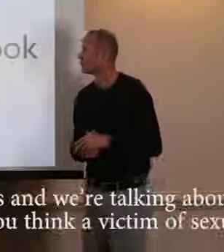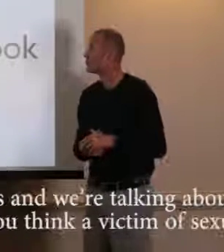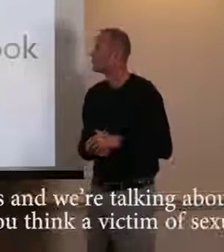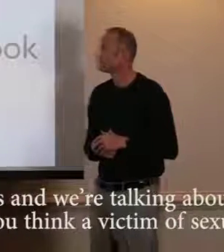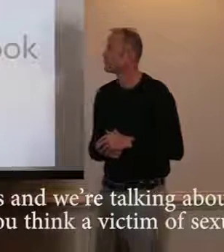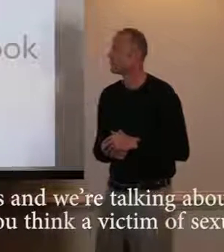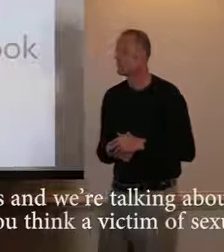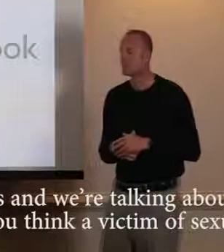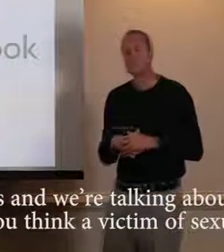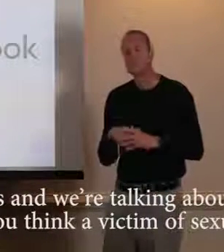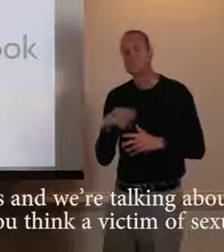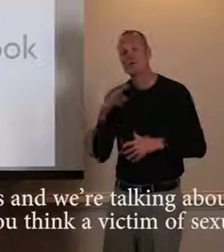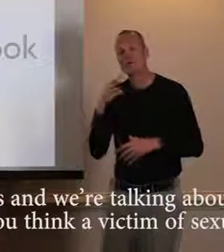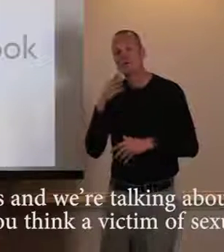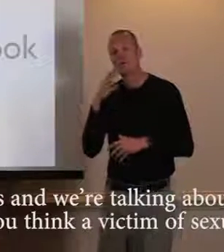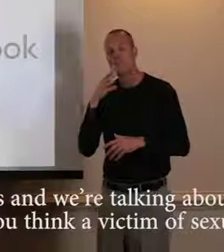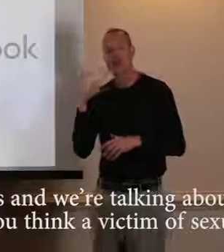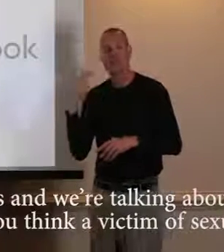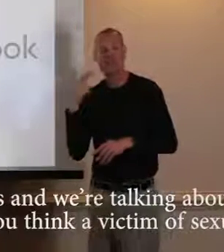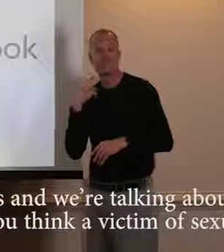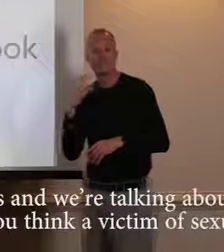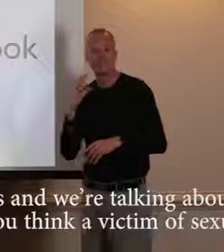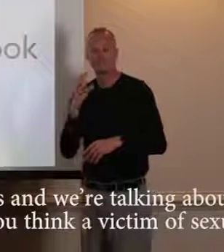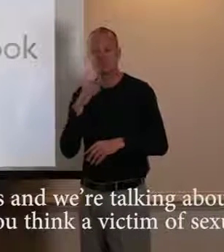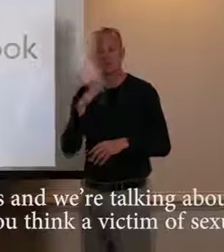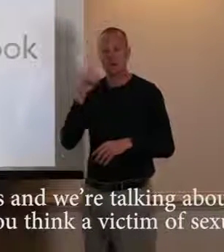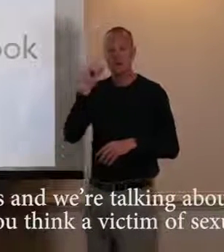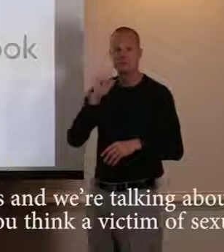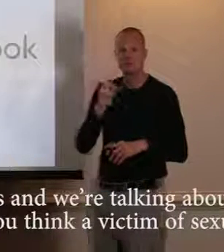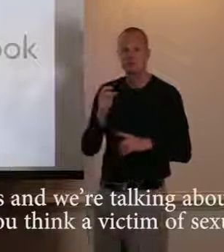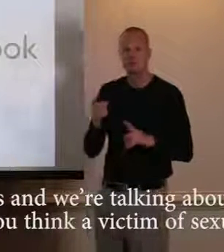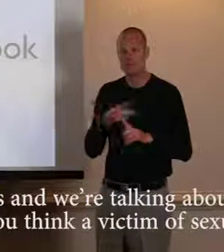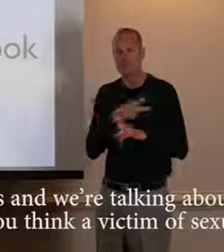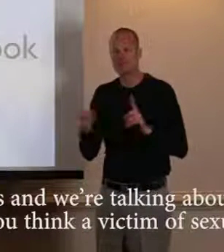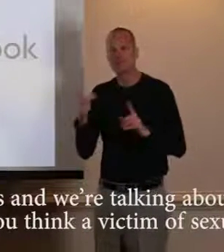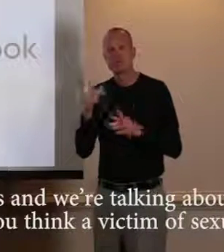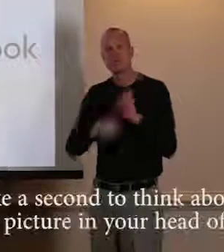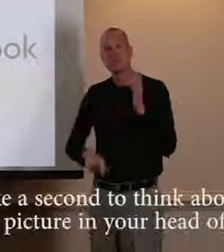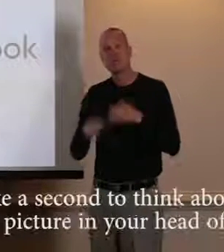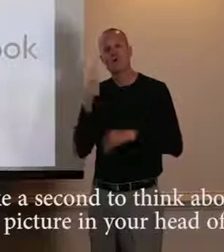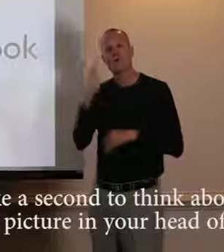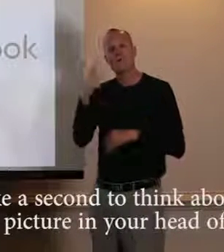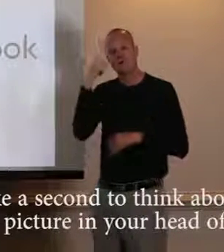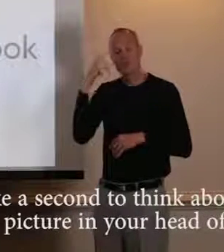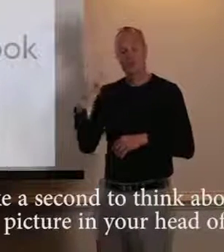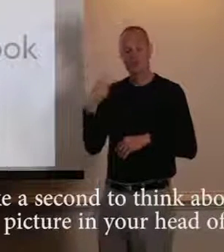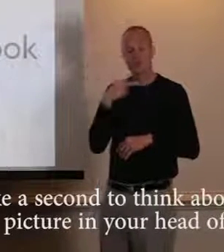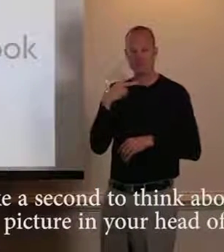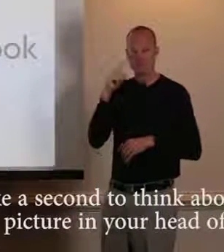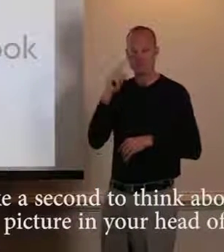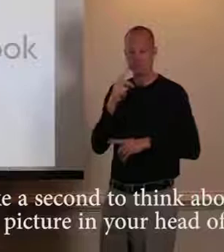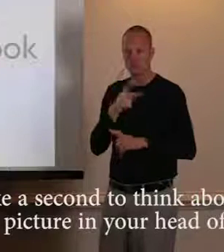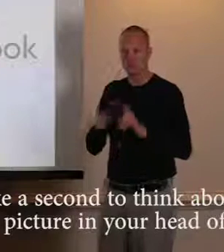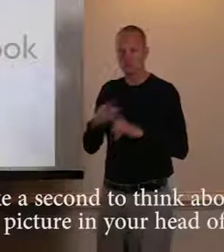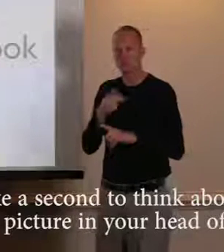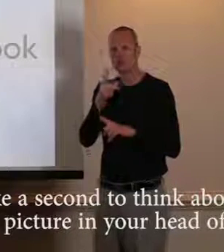So we're talking about victims and we're talking about sexual violence. So what do you think a victim of sexual violence would look like? Take a second to think about that.